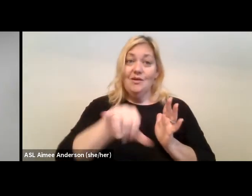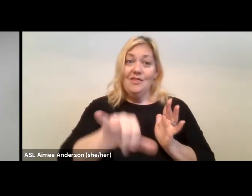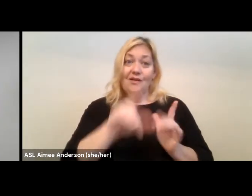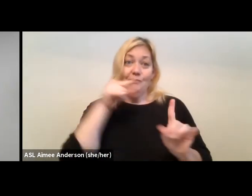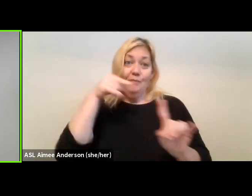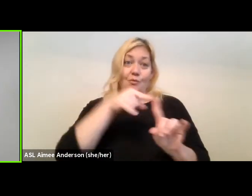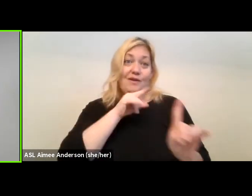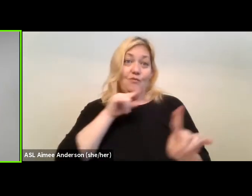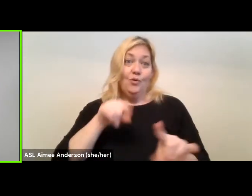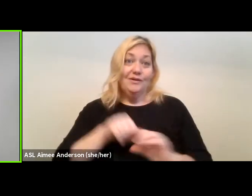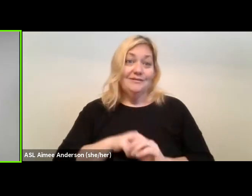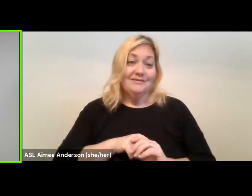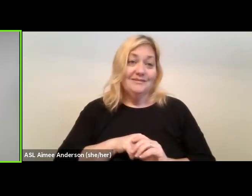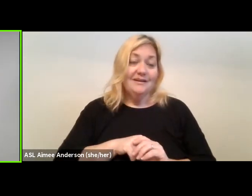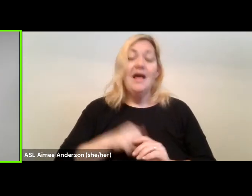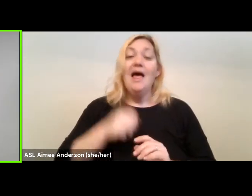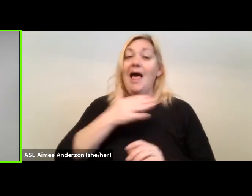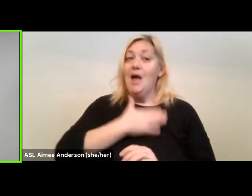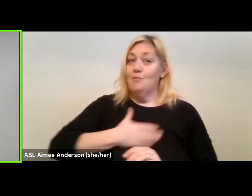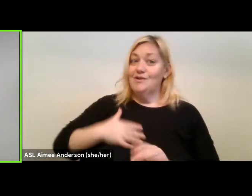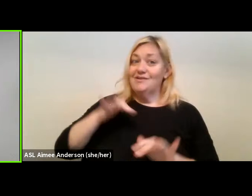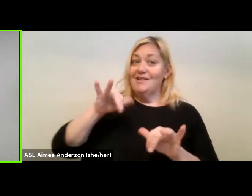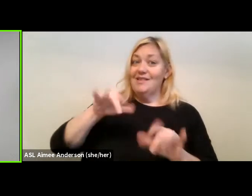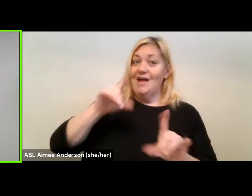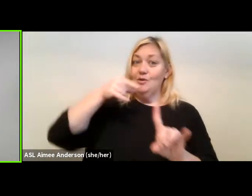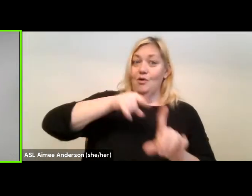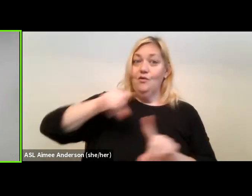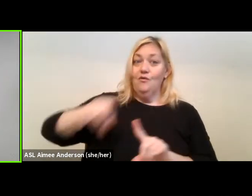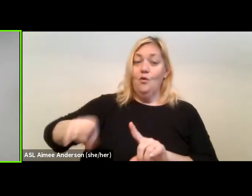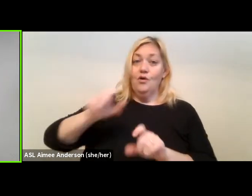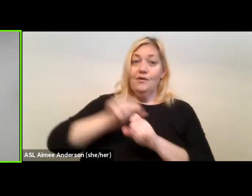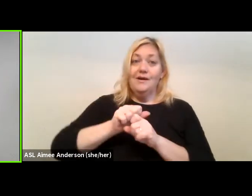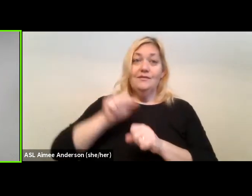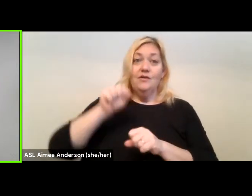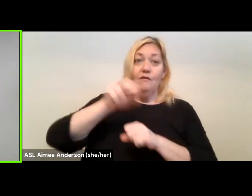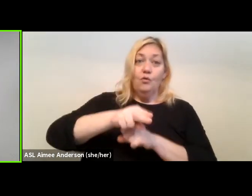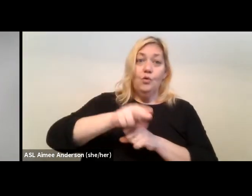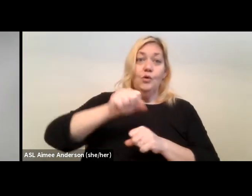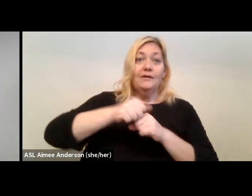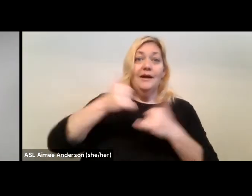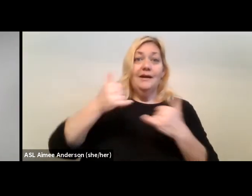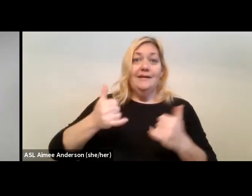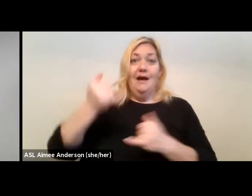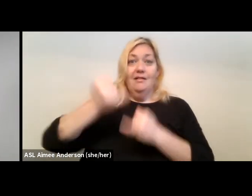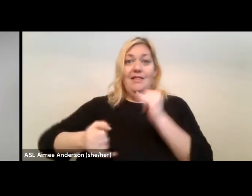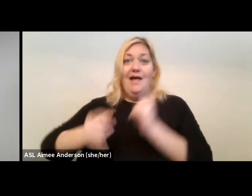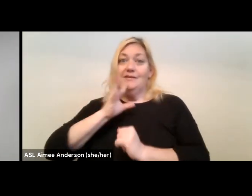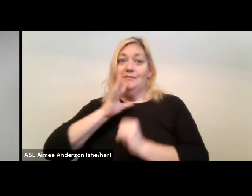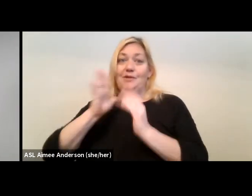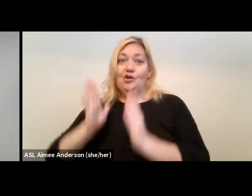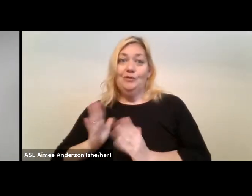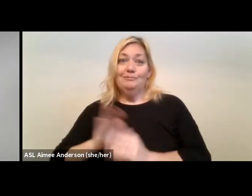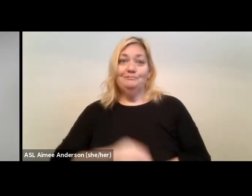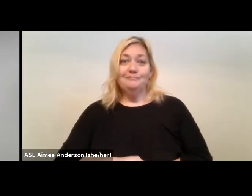order. I appreciate it. Your point of order is overruled, and let's move to the last speaker.